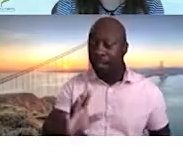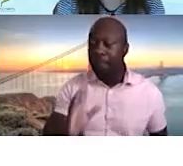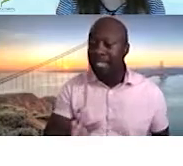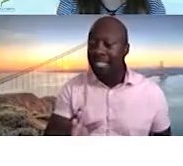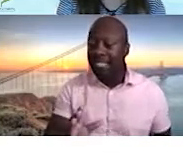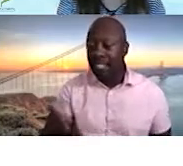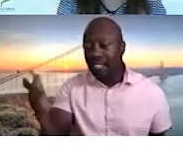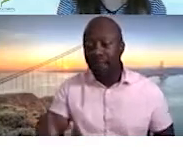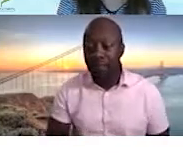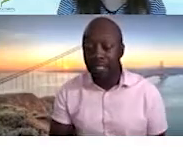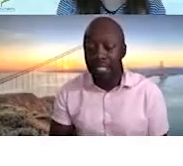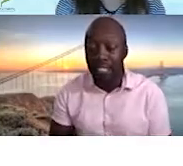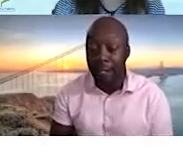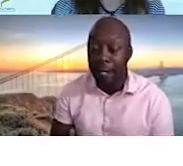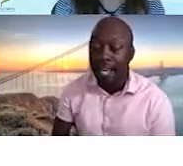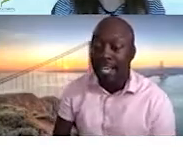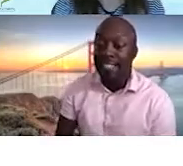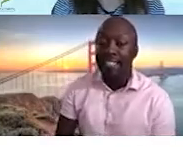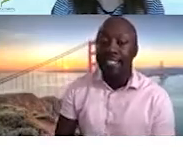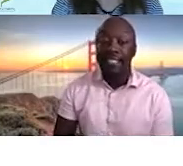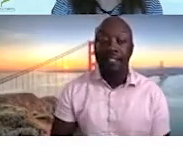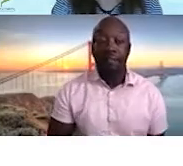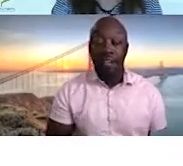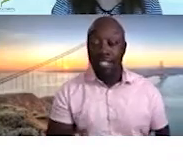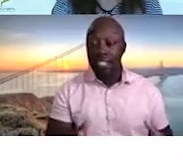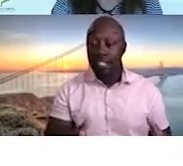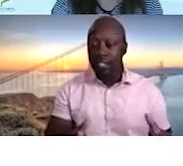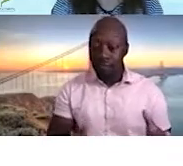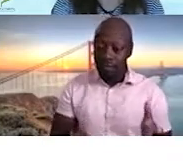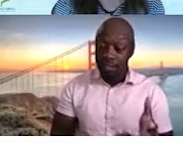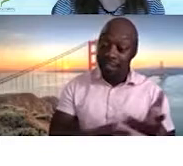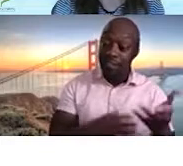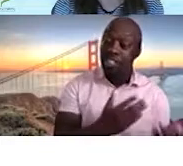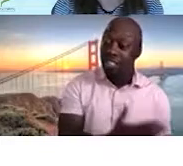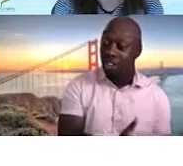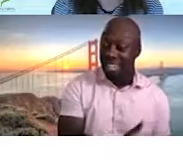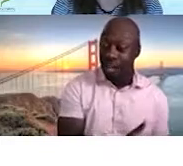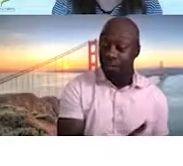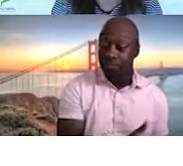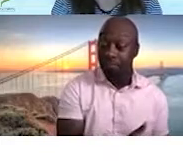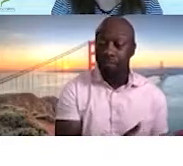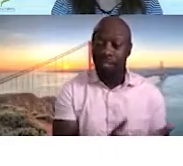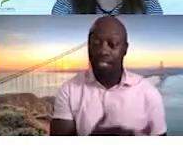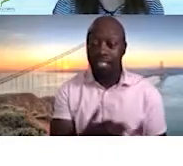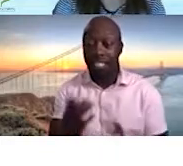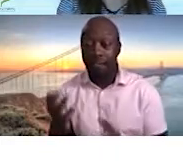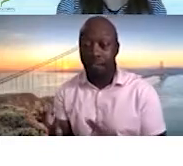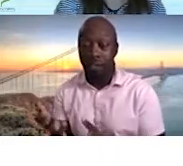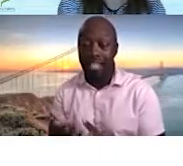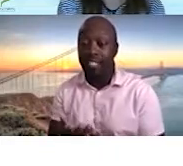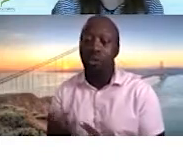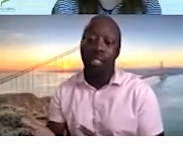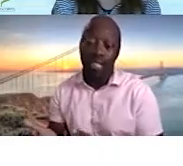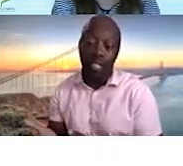mean, 5 minutes, yeah, 5 minutes a day. And this varies if you're just starting out versus if